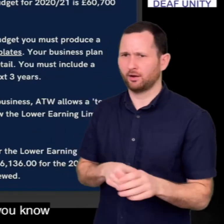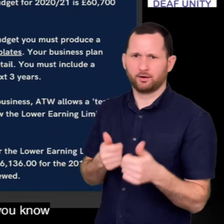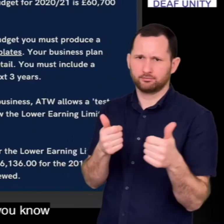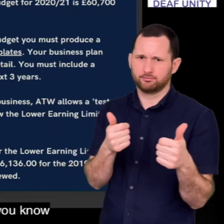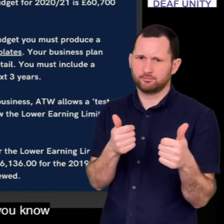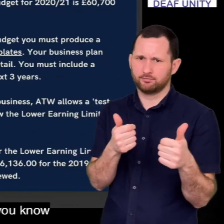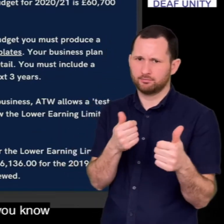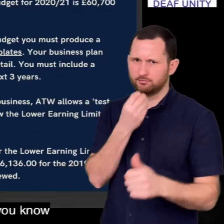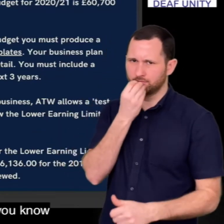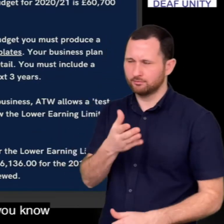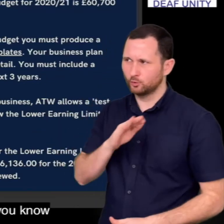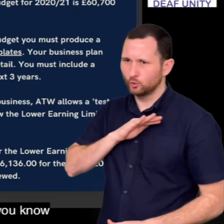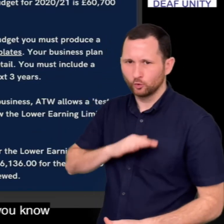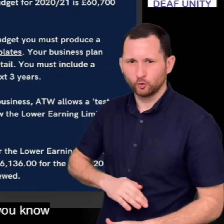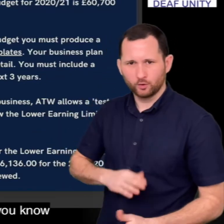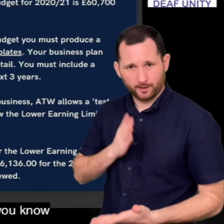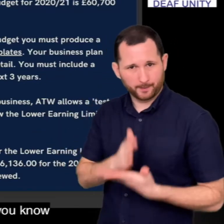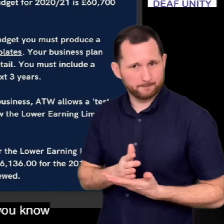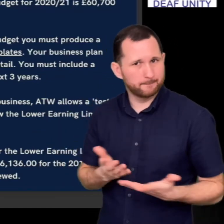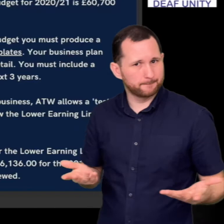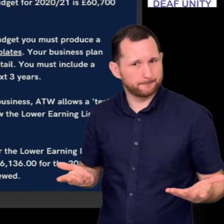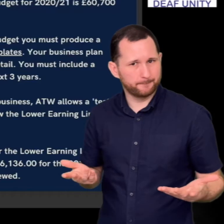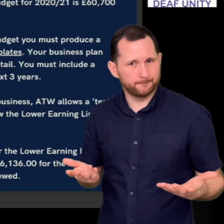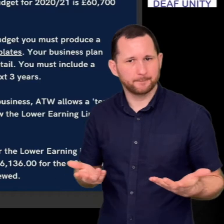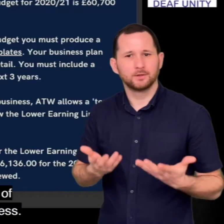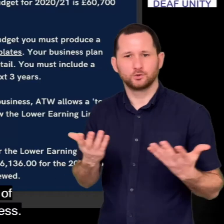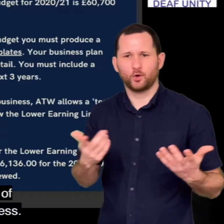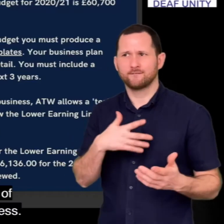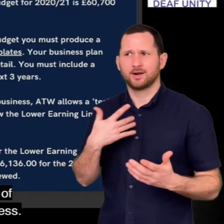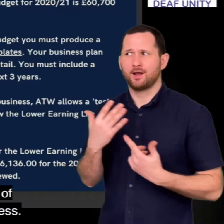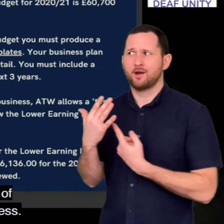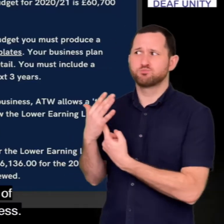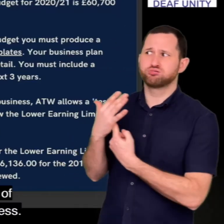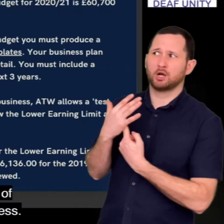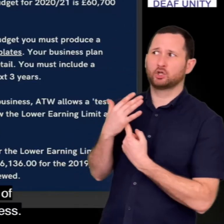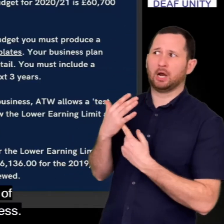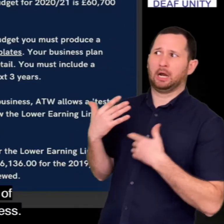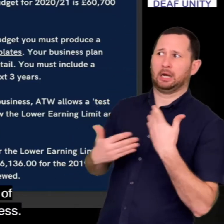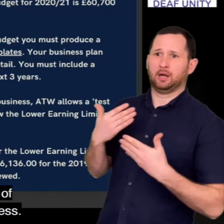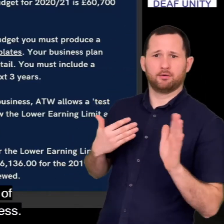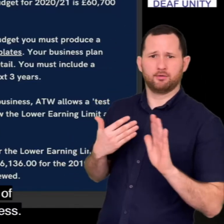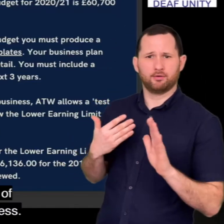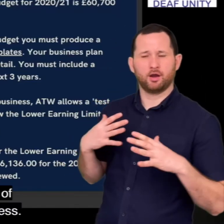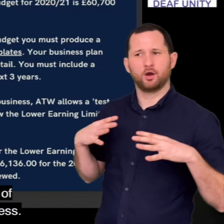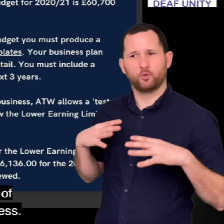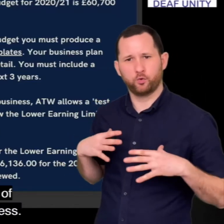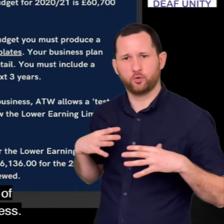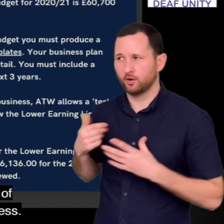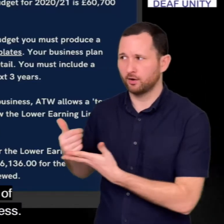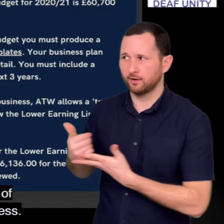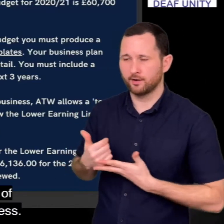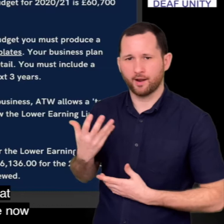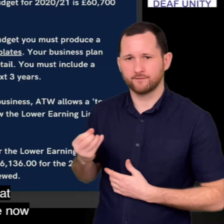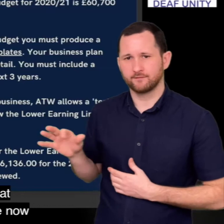a big relief. It takes the pressure off of yourself and your